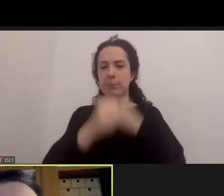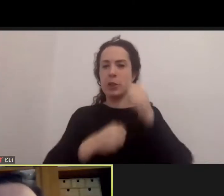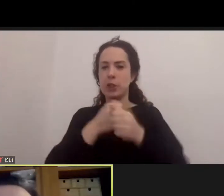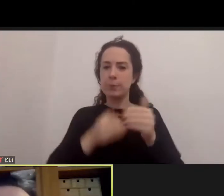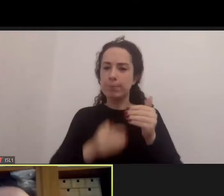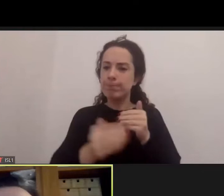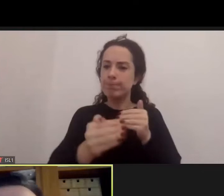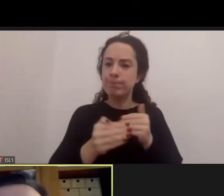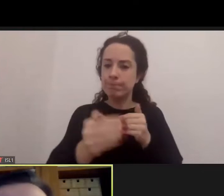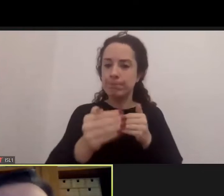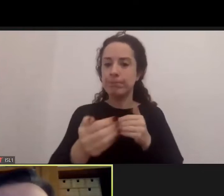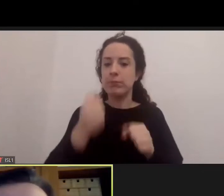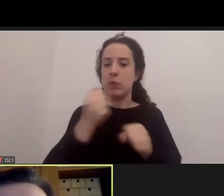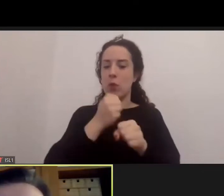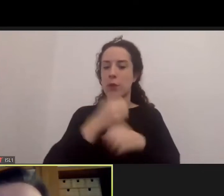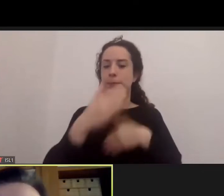We have